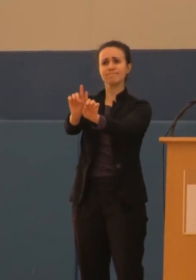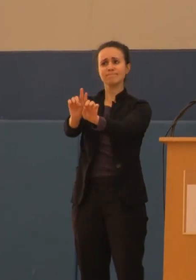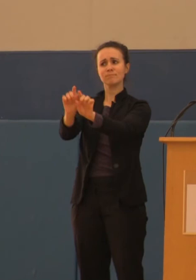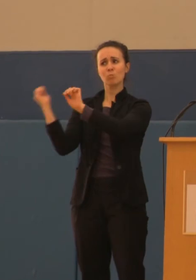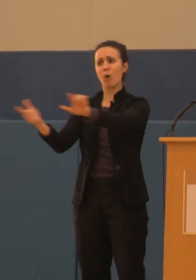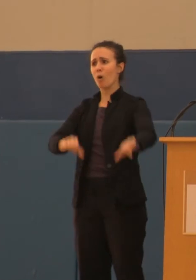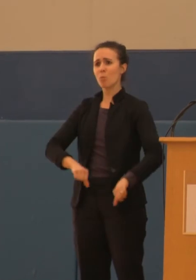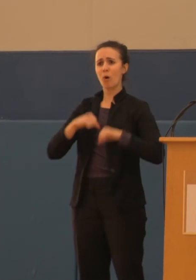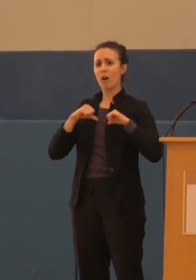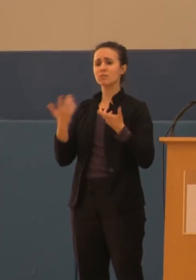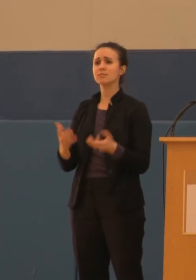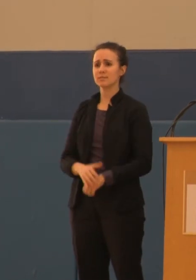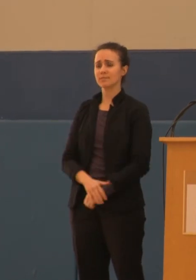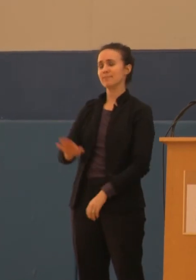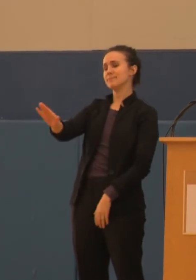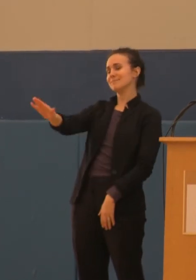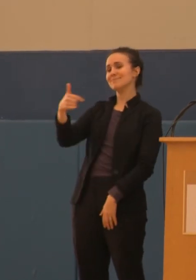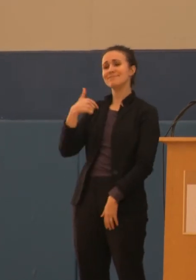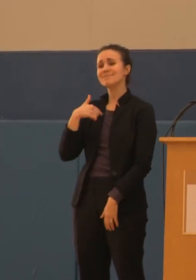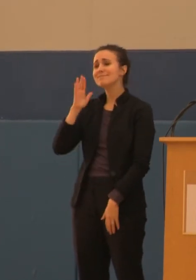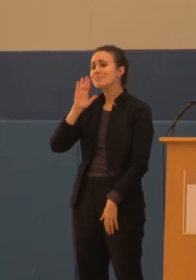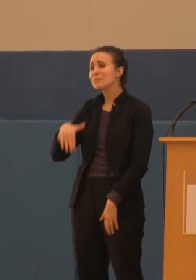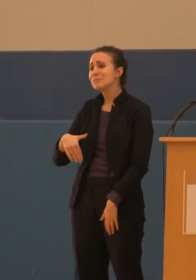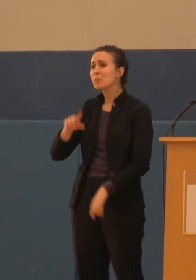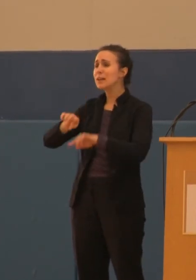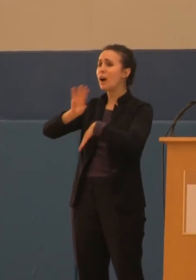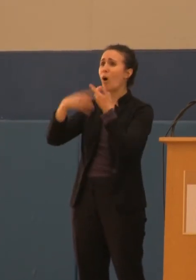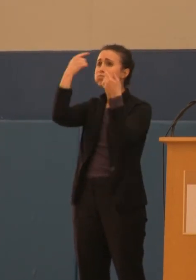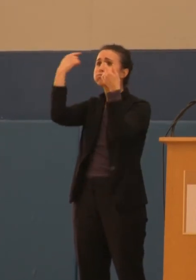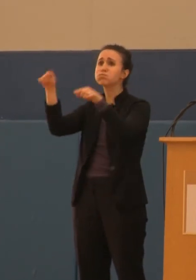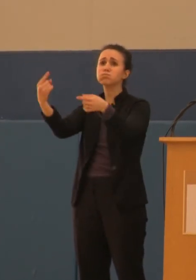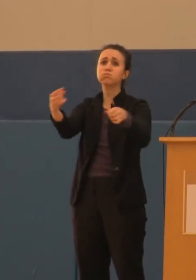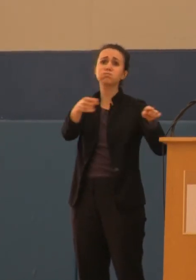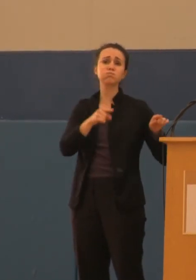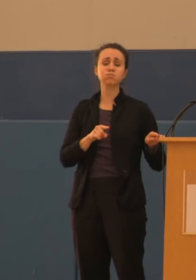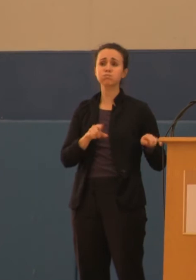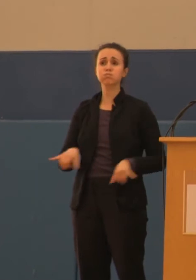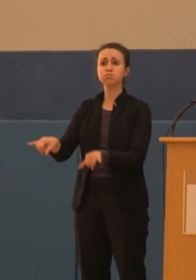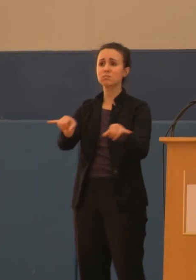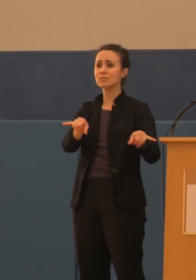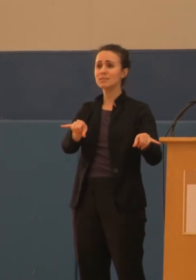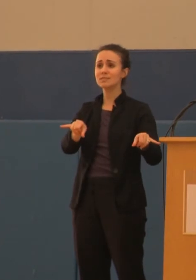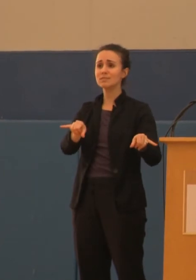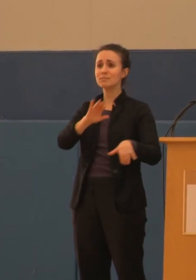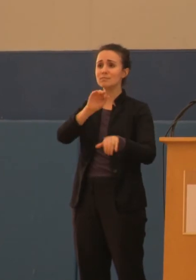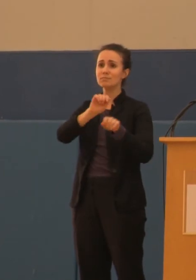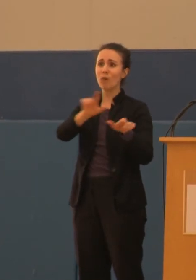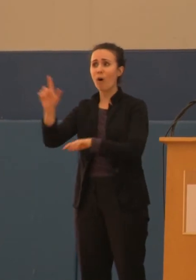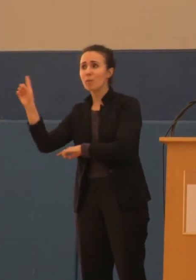are. Look it, we're not always going to agree. We're not going to be on the same political